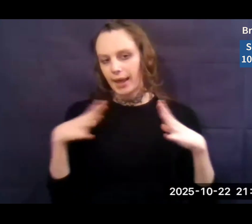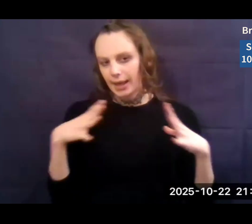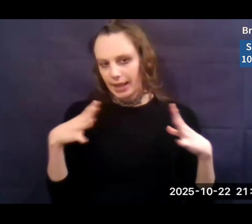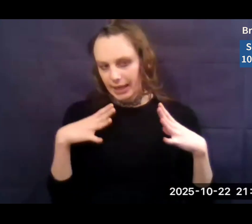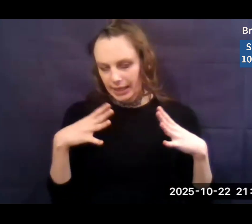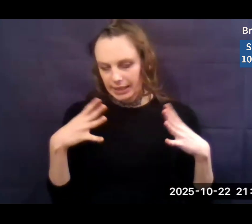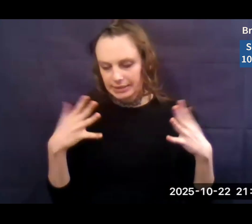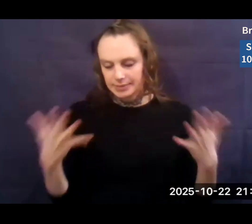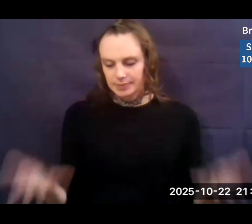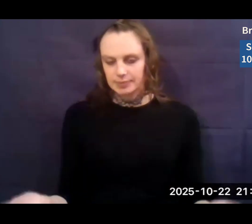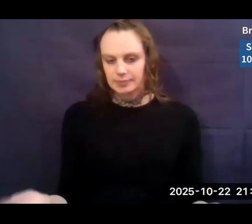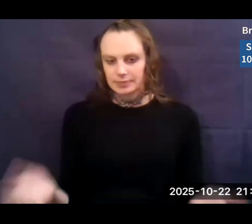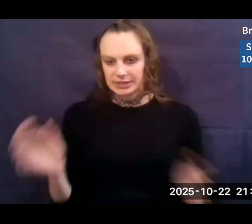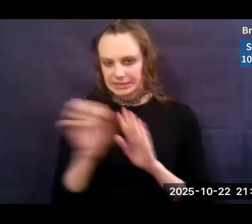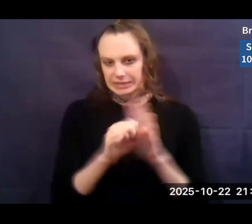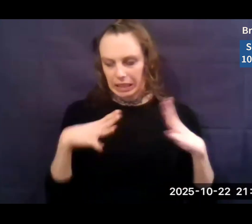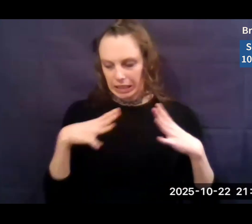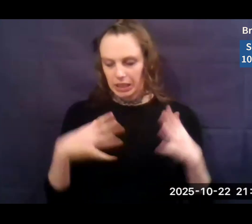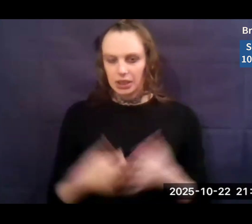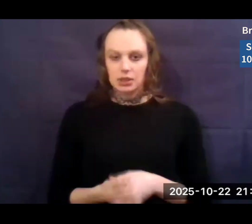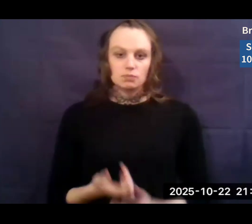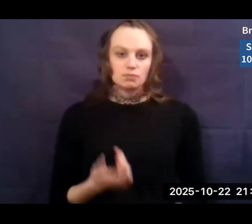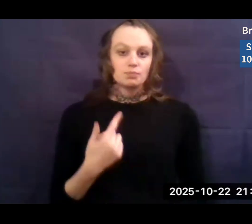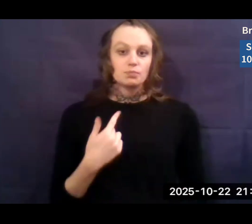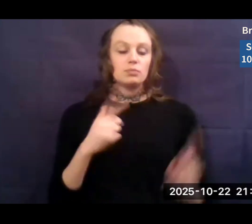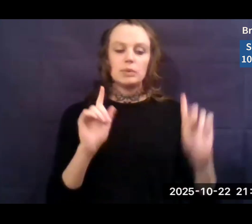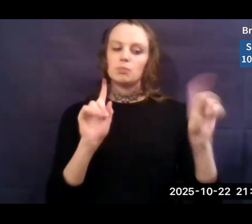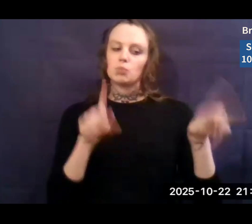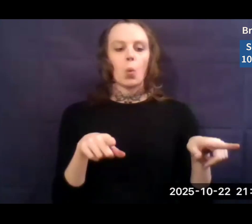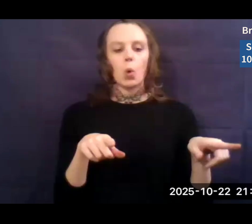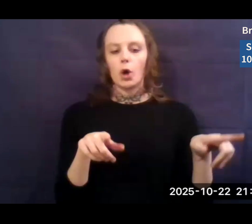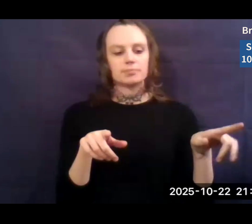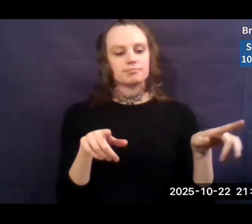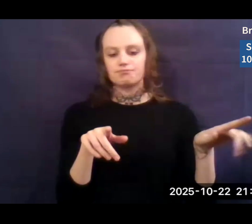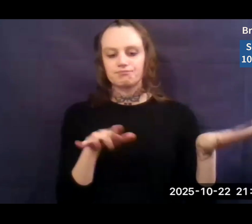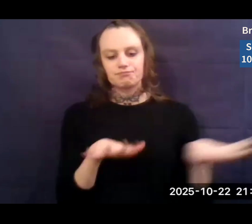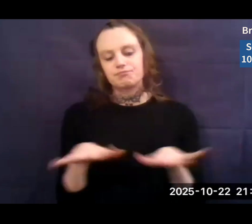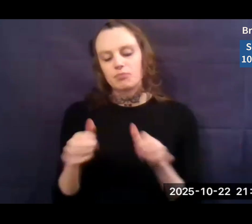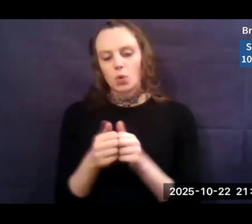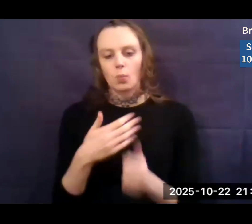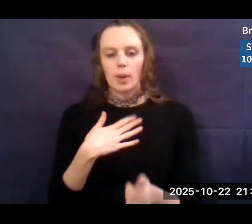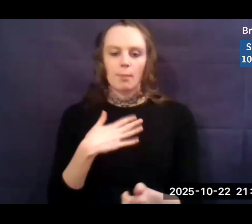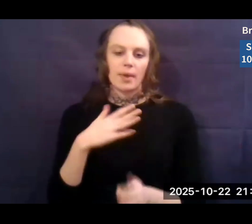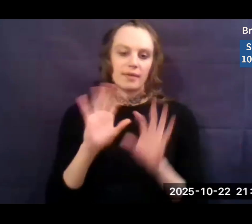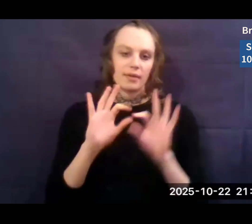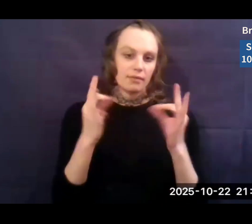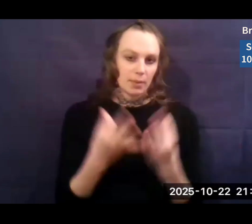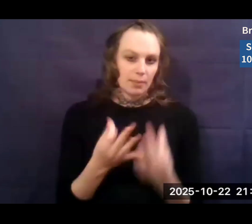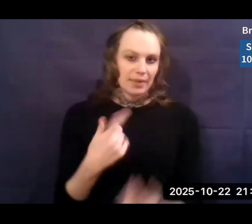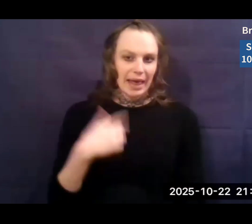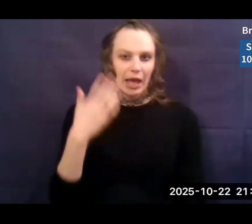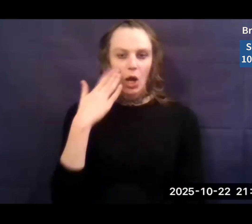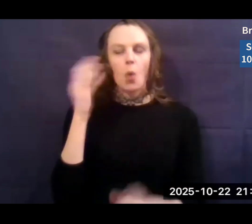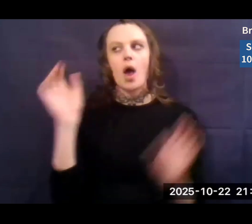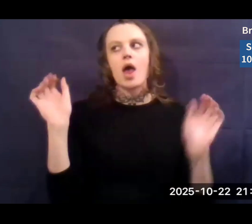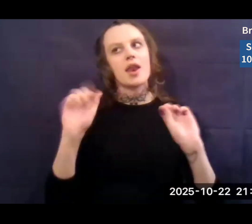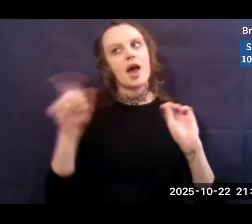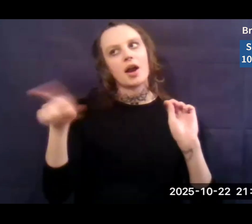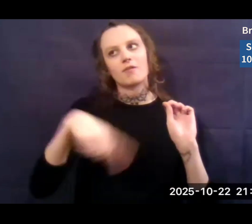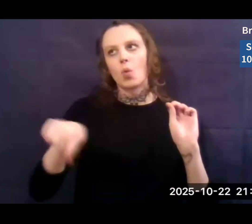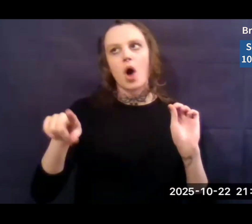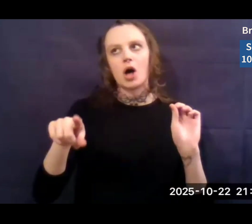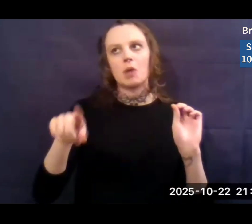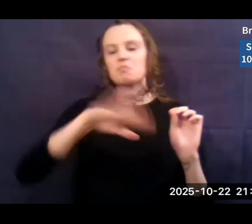so I'm gonna go spend some time with family. I know that I know that none of y'all ever find that